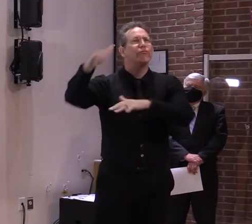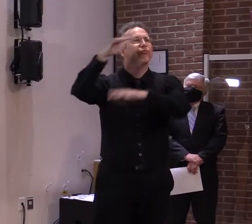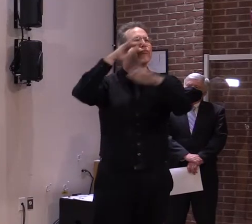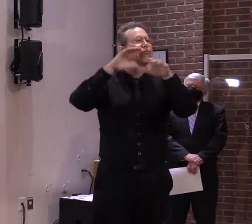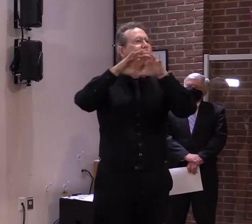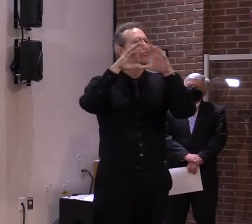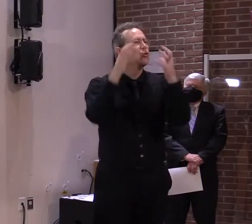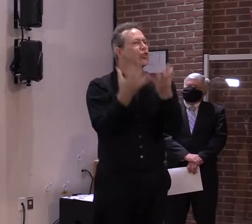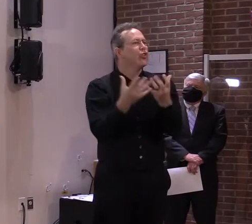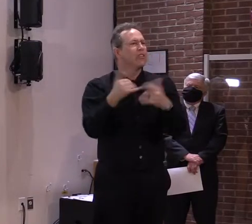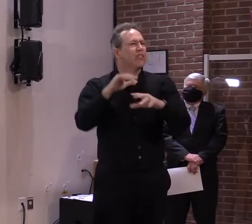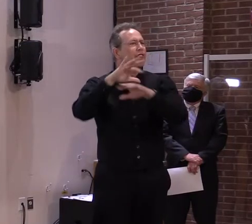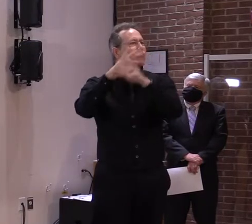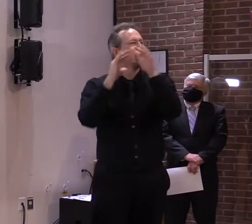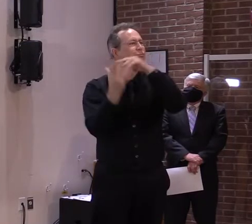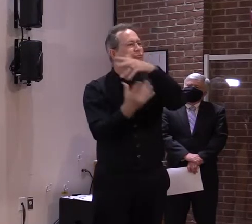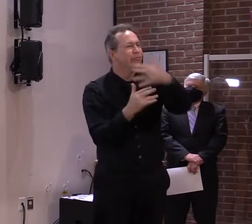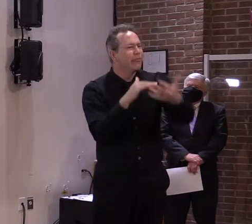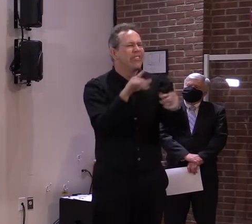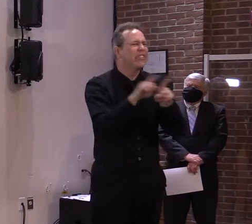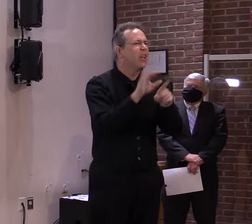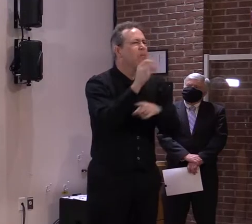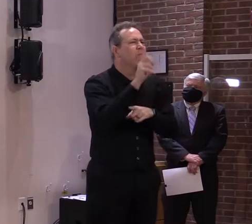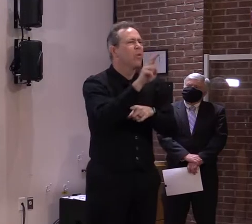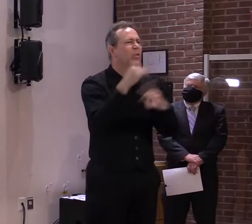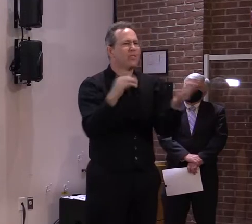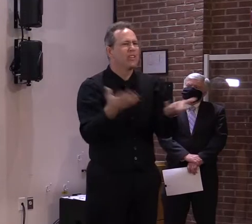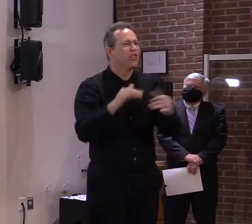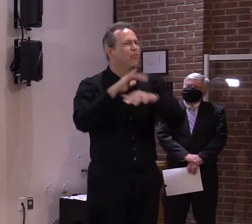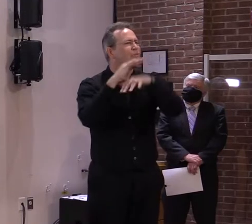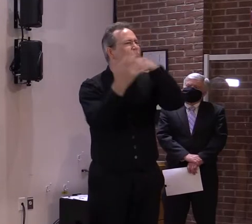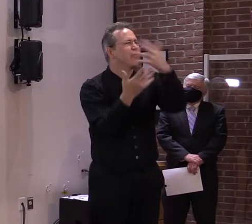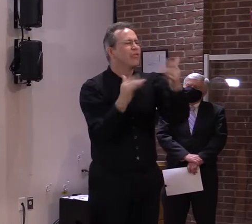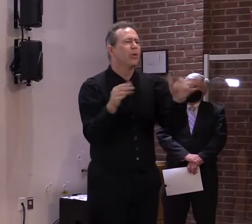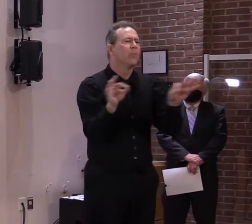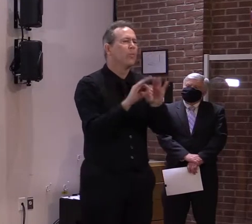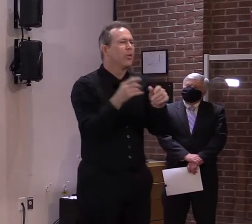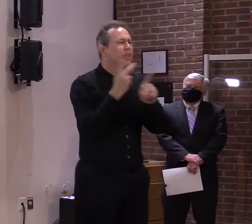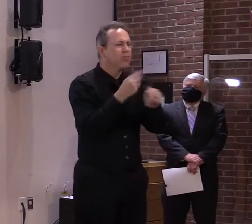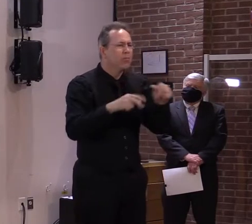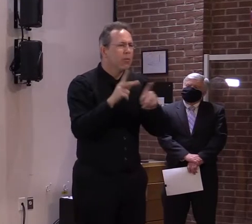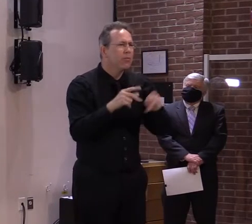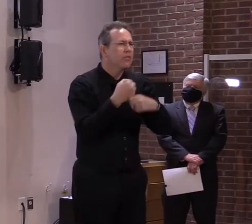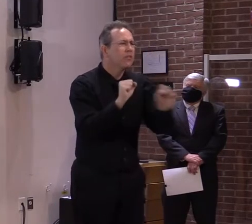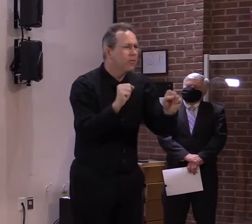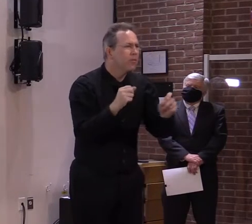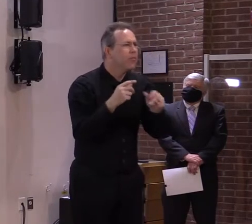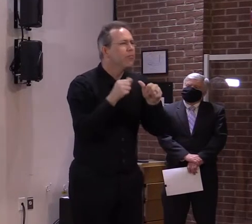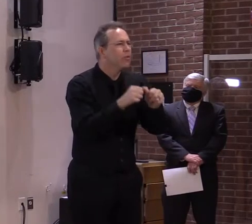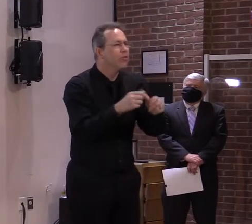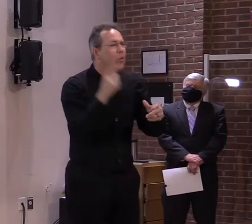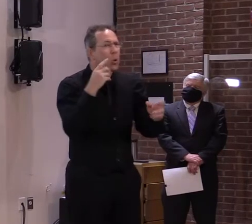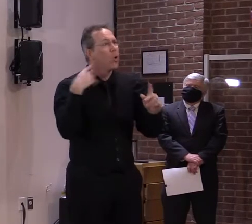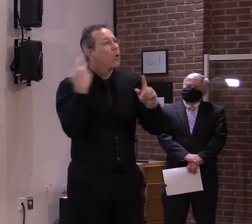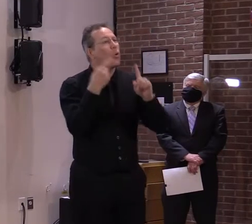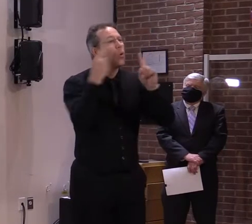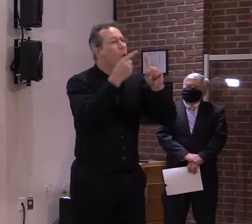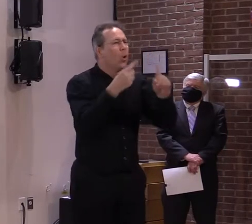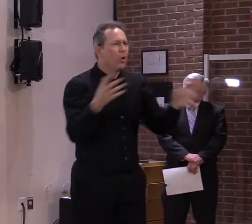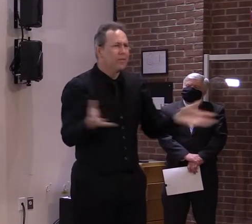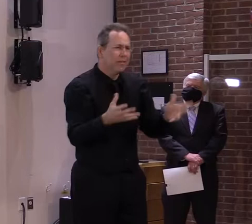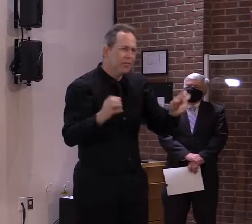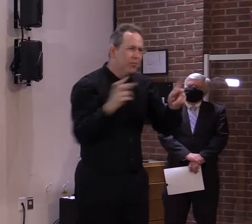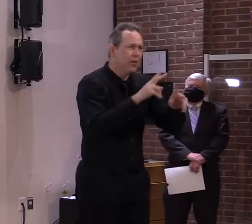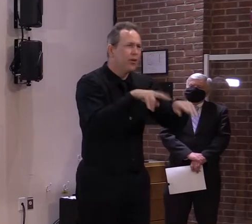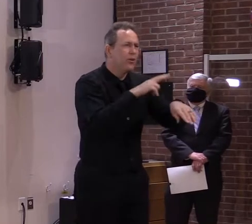and return to normalcy. And by the 4th of July, we should be there. But today, it's important